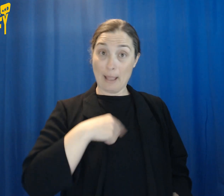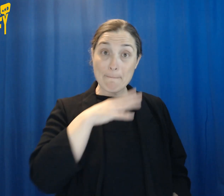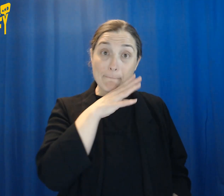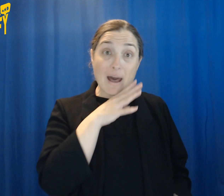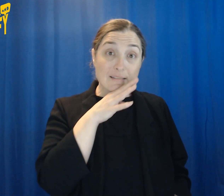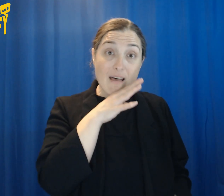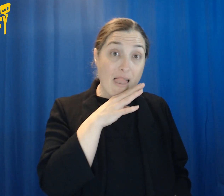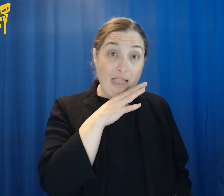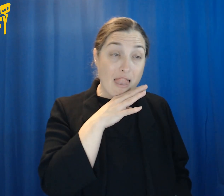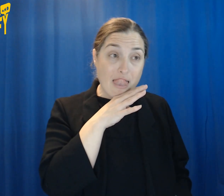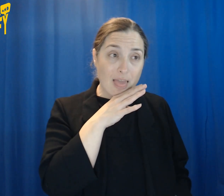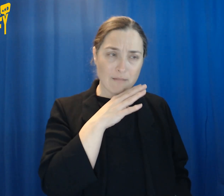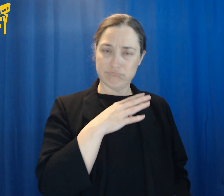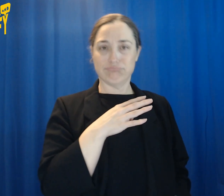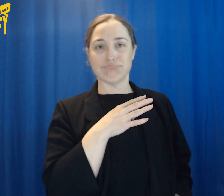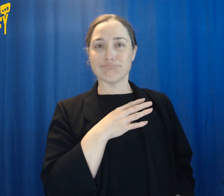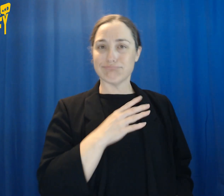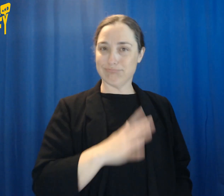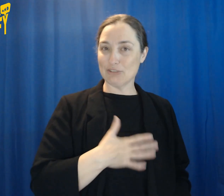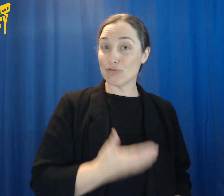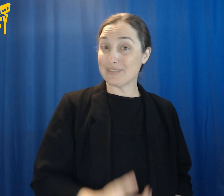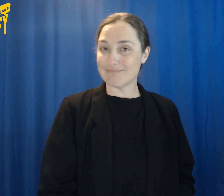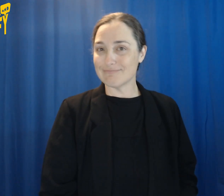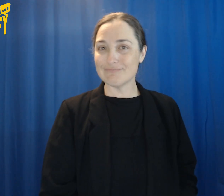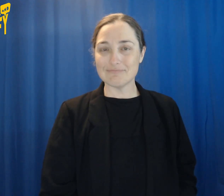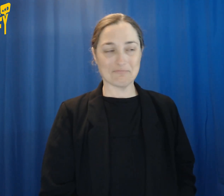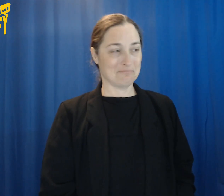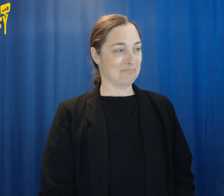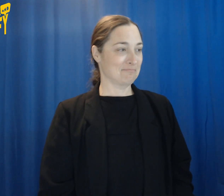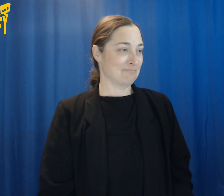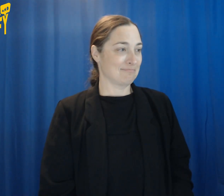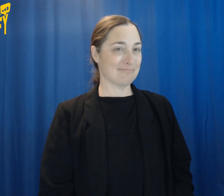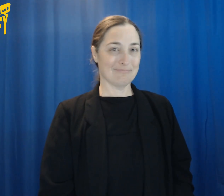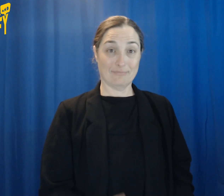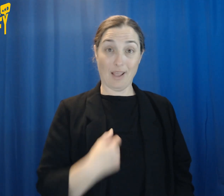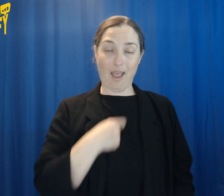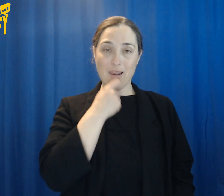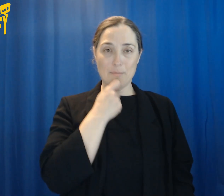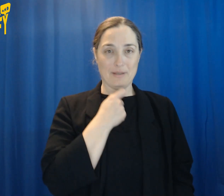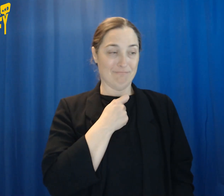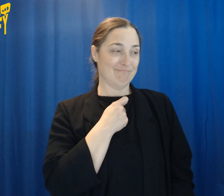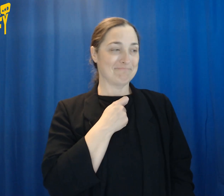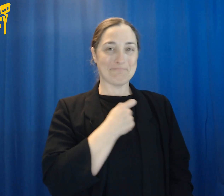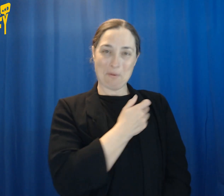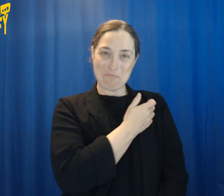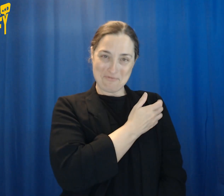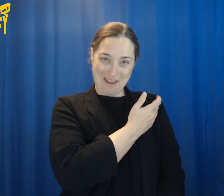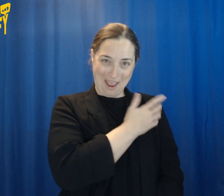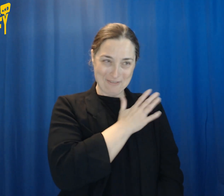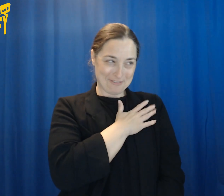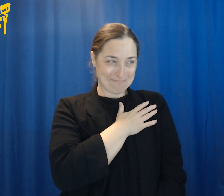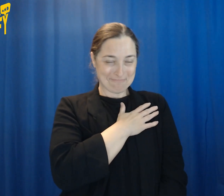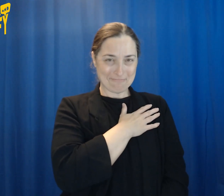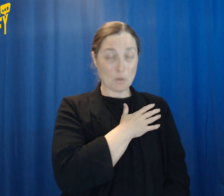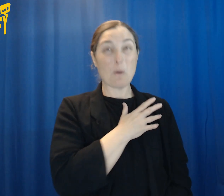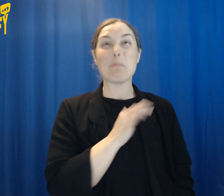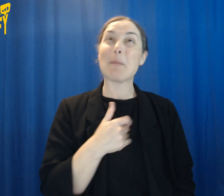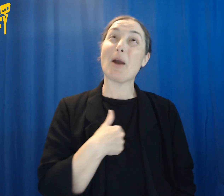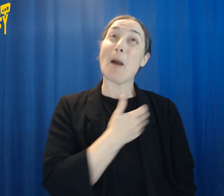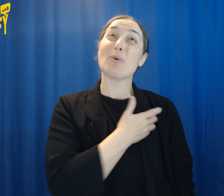interesting to me. I was kind of, always secretly proud of that, or maybe I'm more proud of it now.